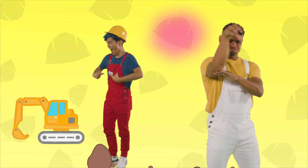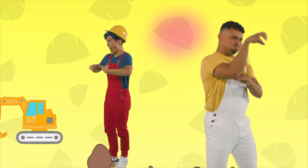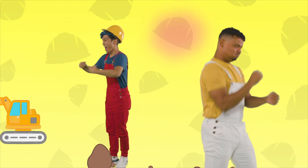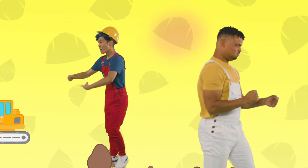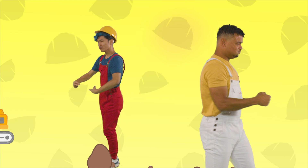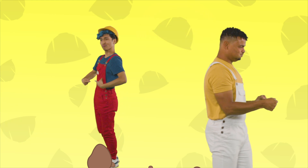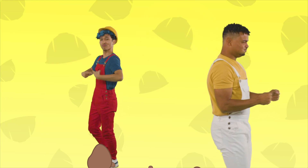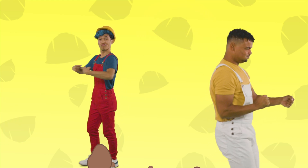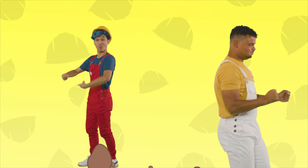funnily I do thesnily carfalone. I screw it